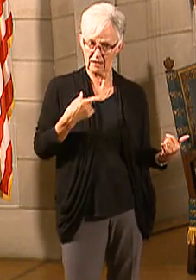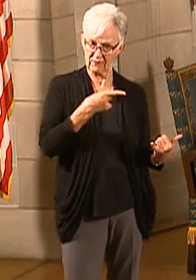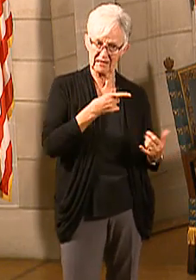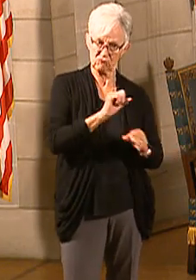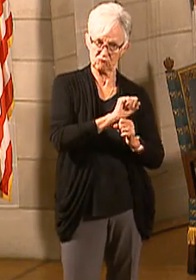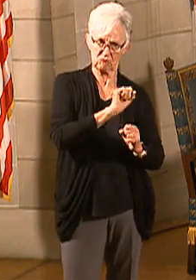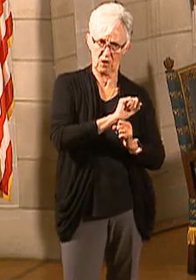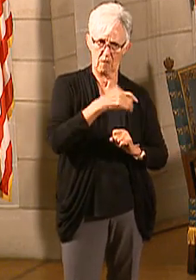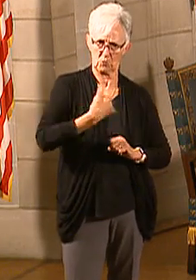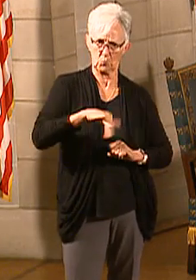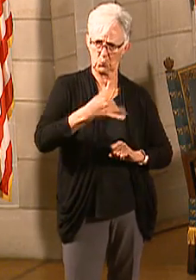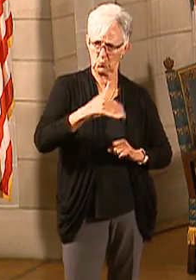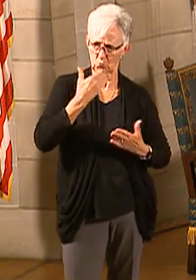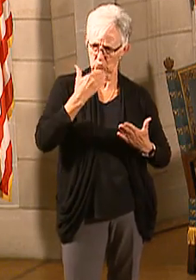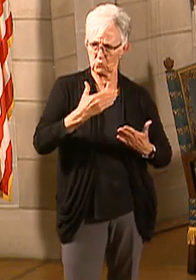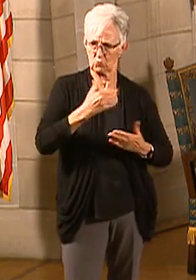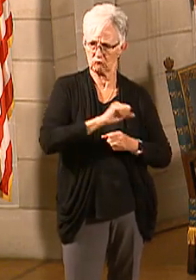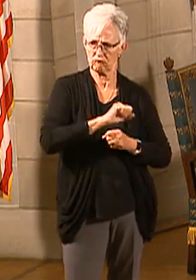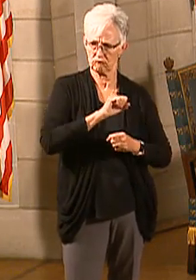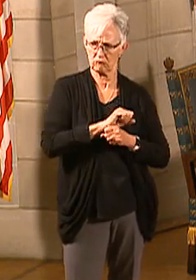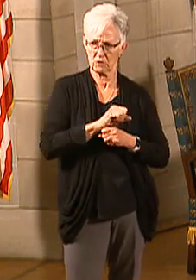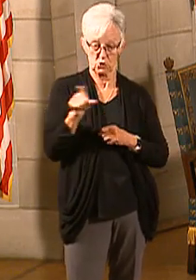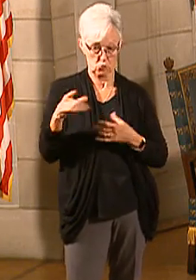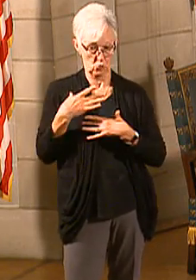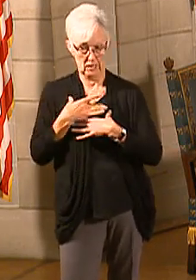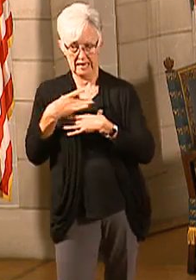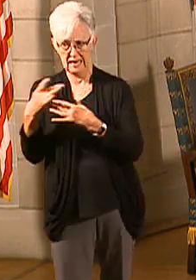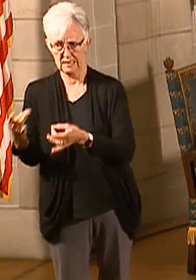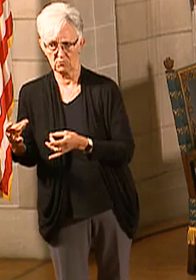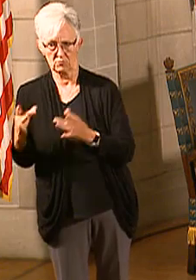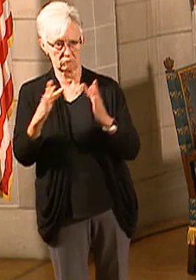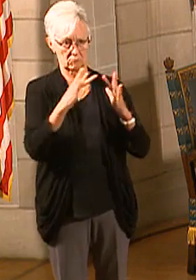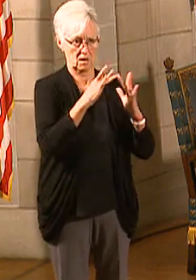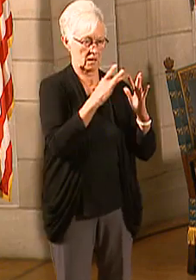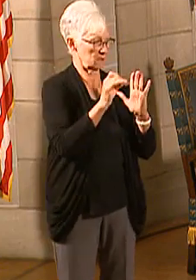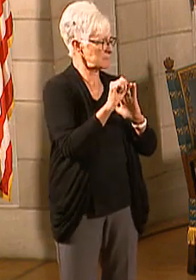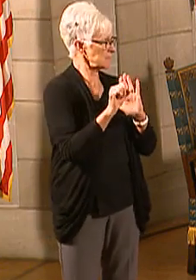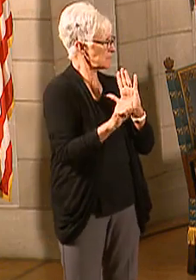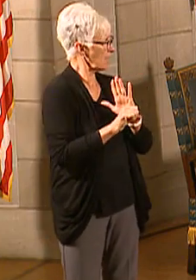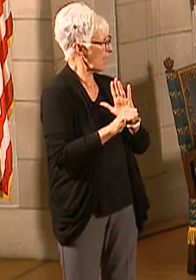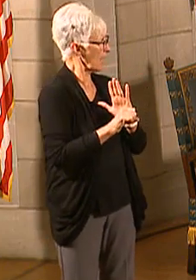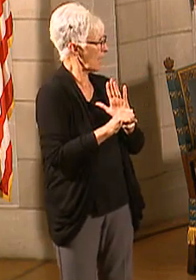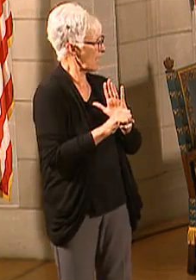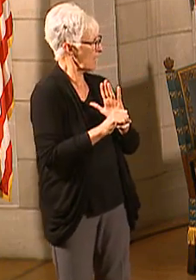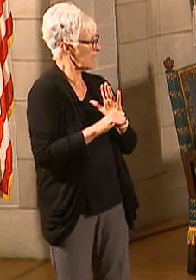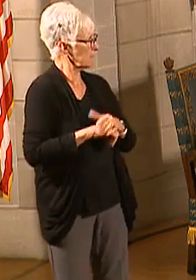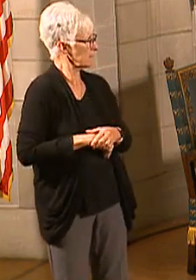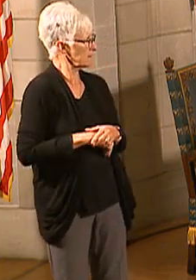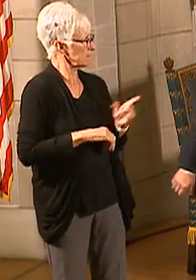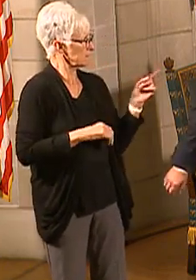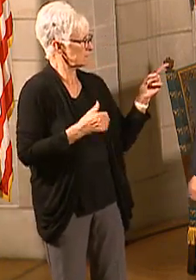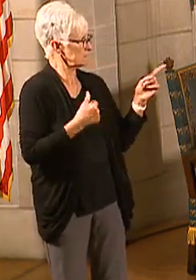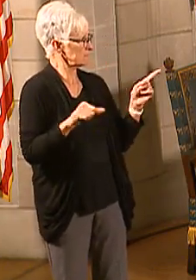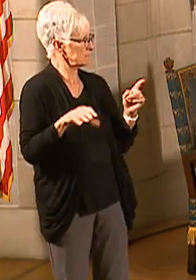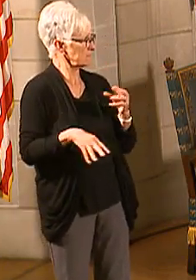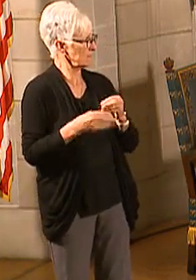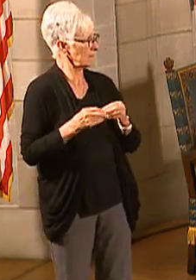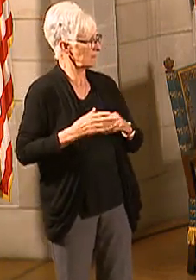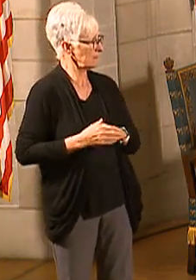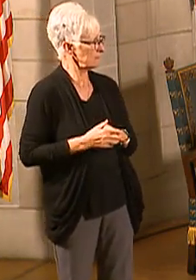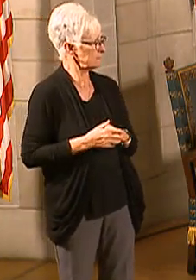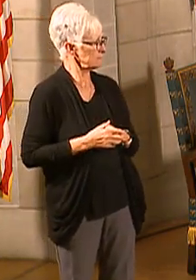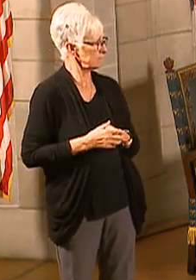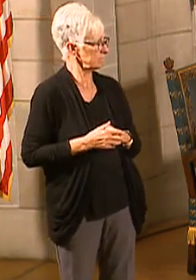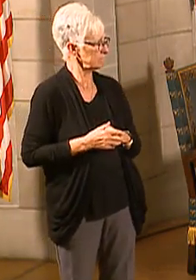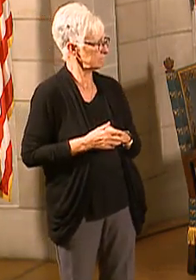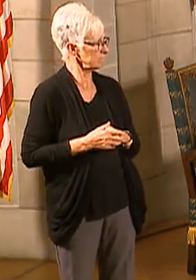an interest, please contact the state of Nebraska because we want to hire you. And Alger, I don't know if you have anything else, or Stephanie, anything else you want to add? So